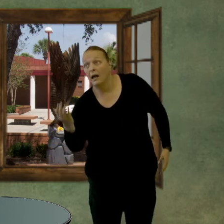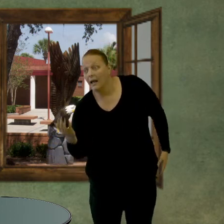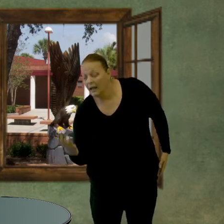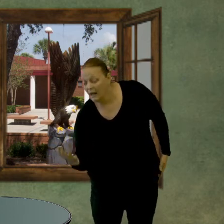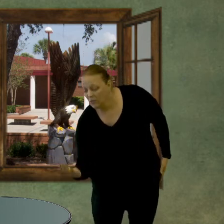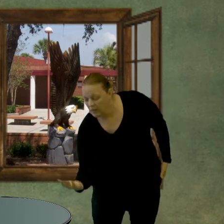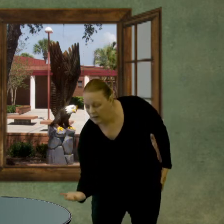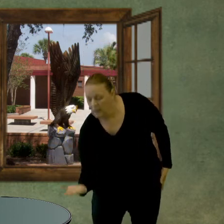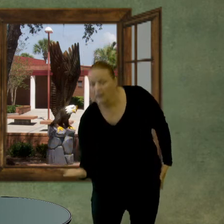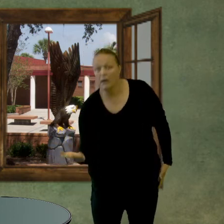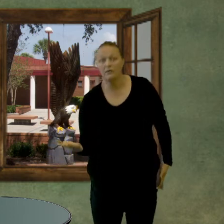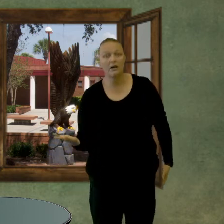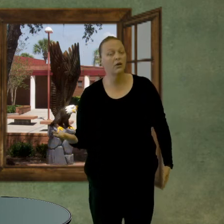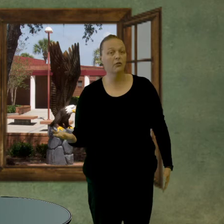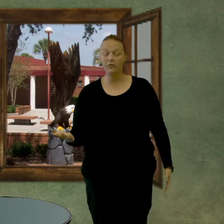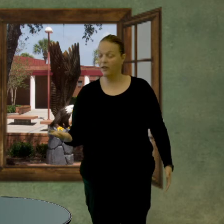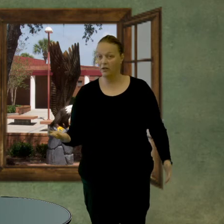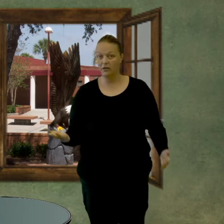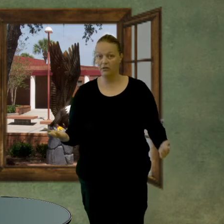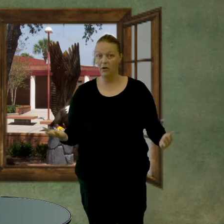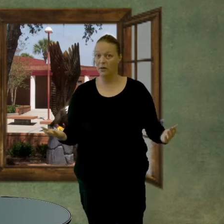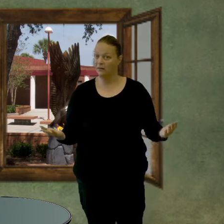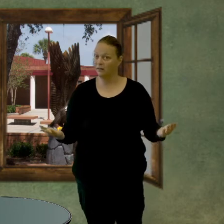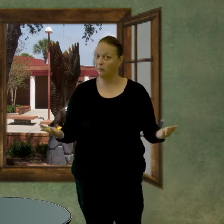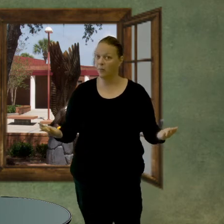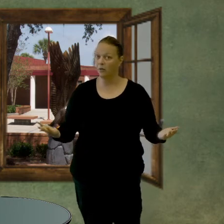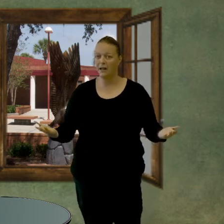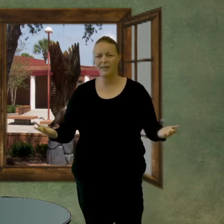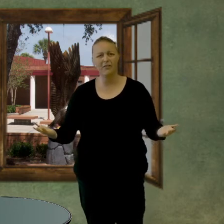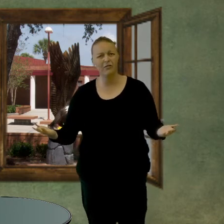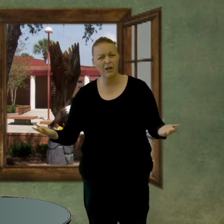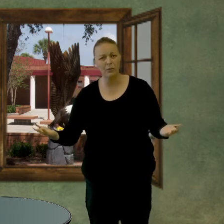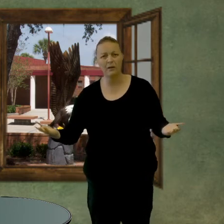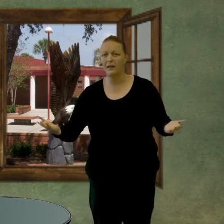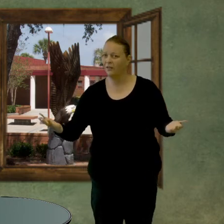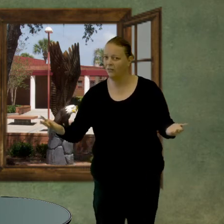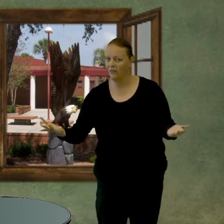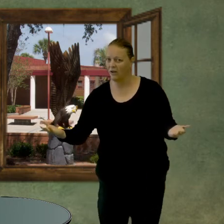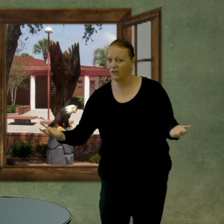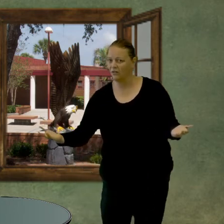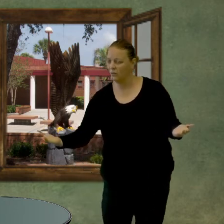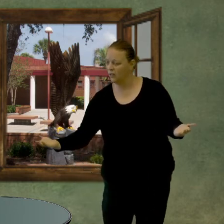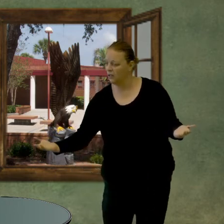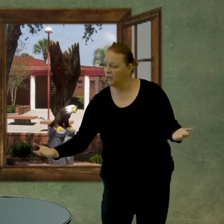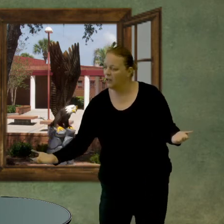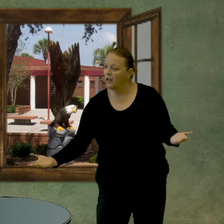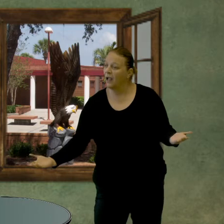And catch it. Now it's going to go very slow because it's a bubble. And they float very slowly. And